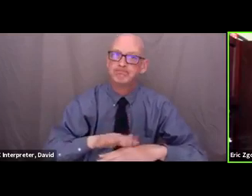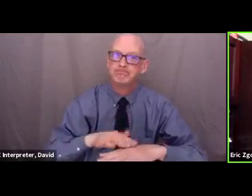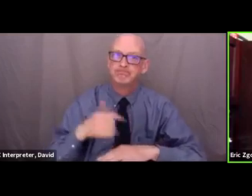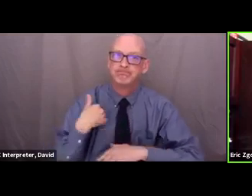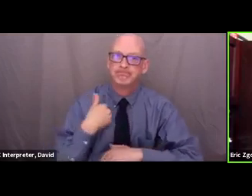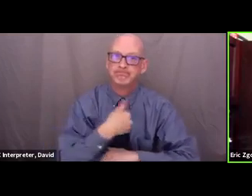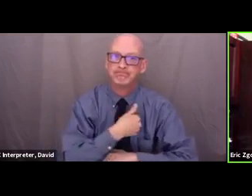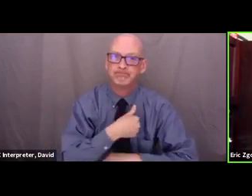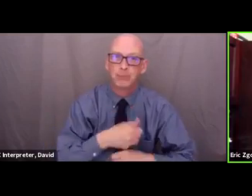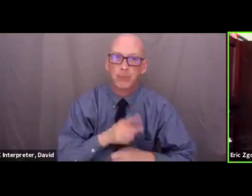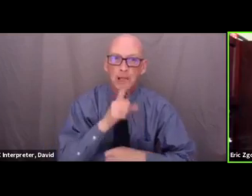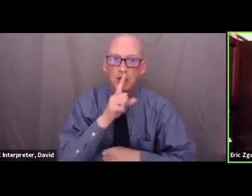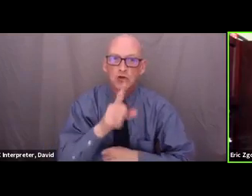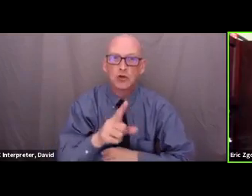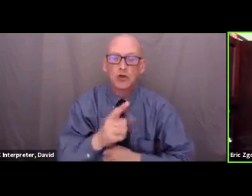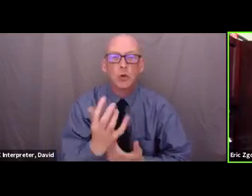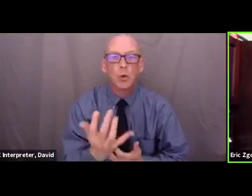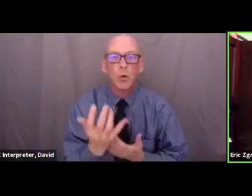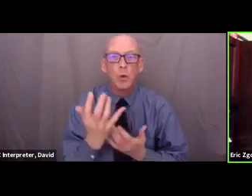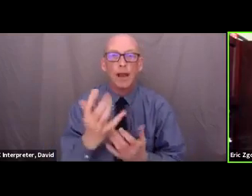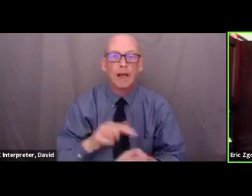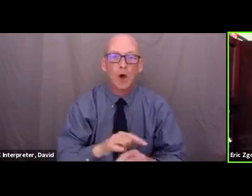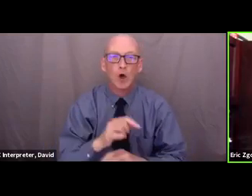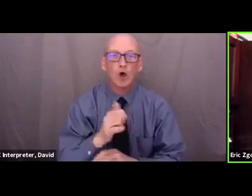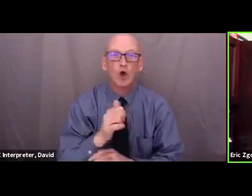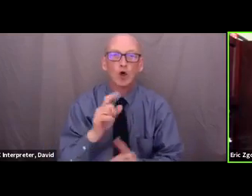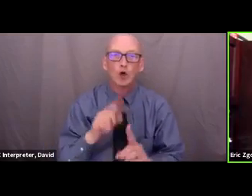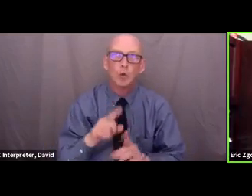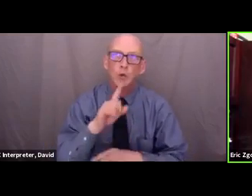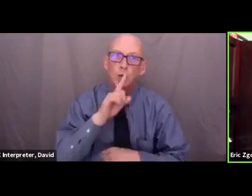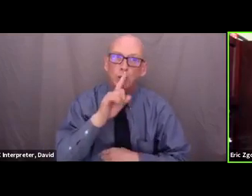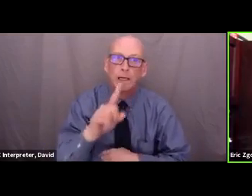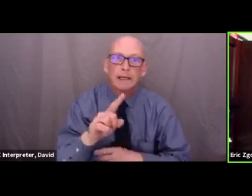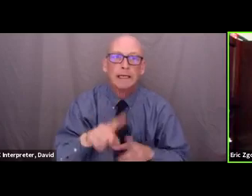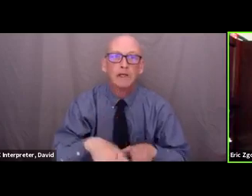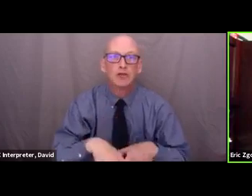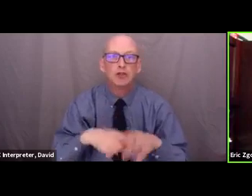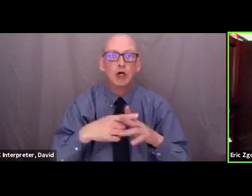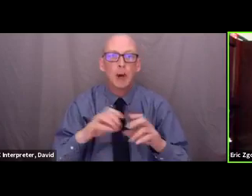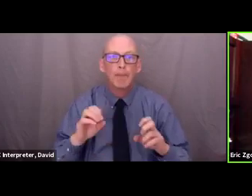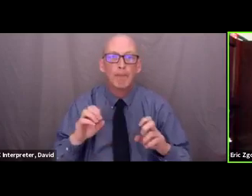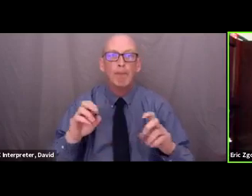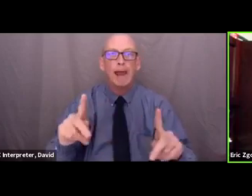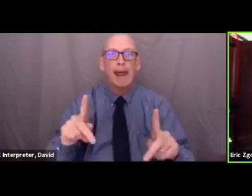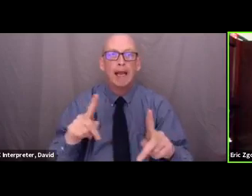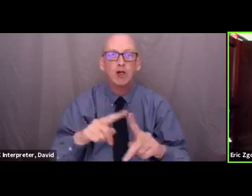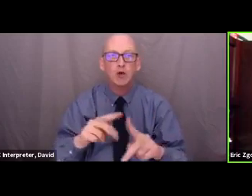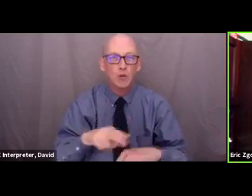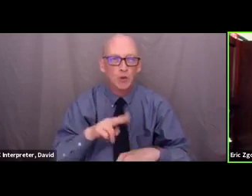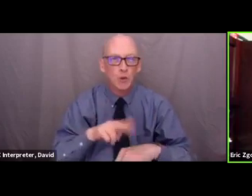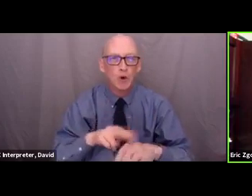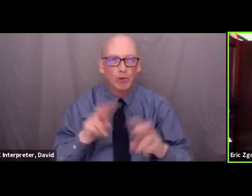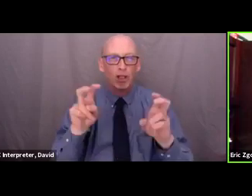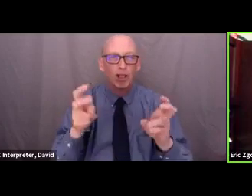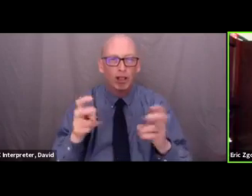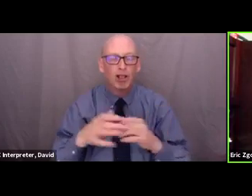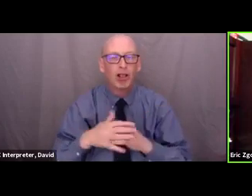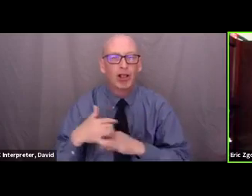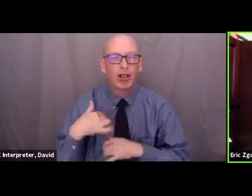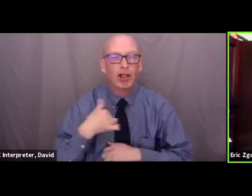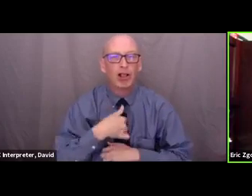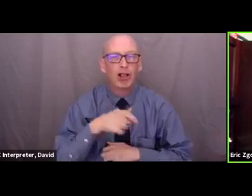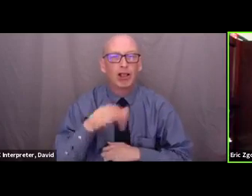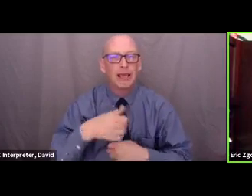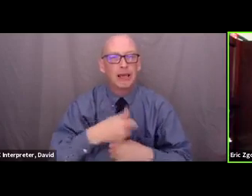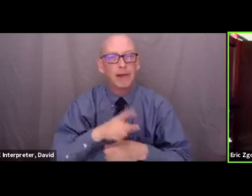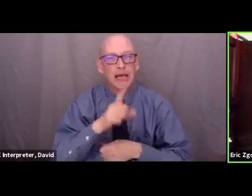please, just let's wait a little bit longer to really start getting back to maybe the way we used to do things. We still need to make sure that we're